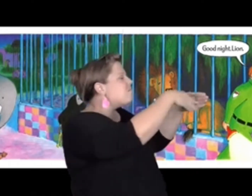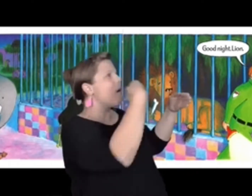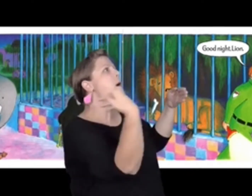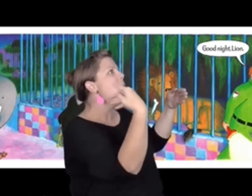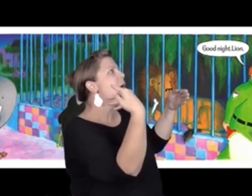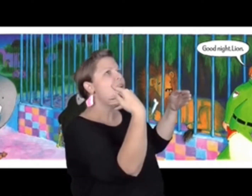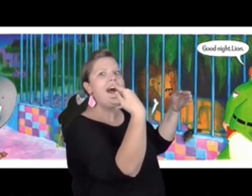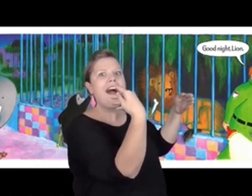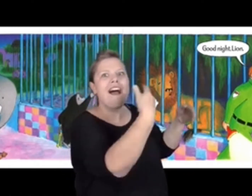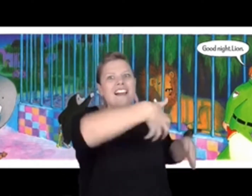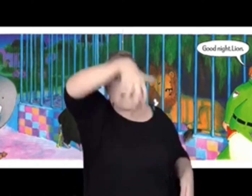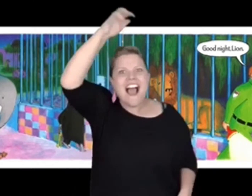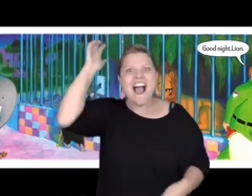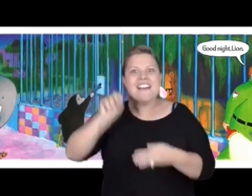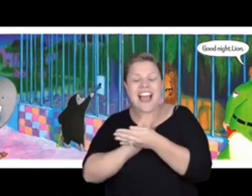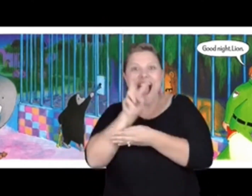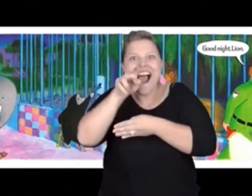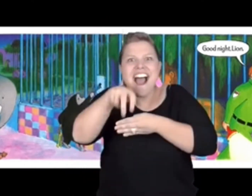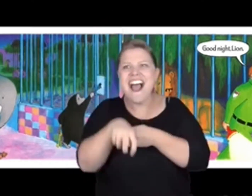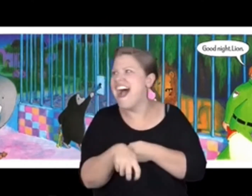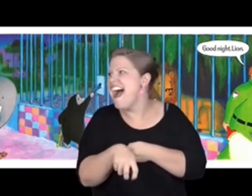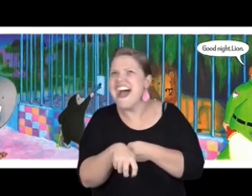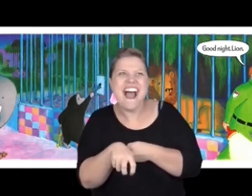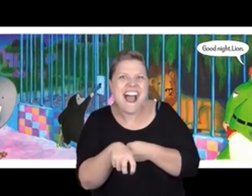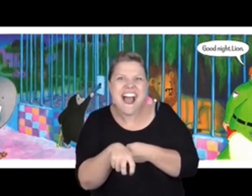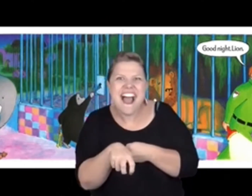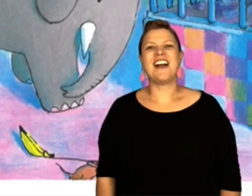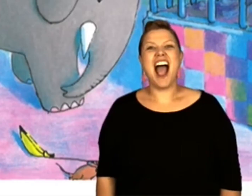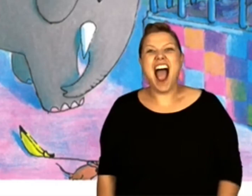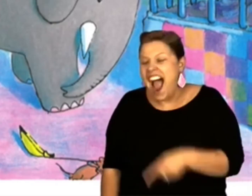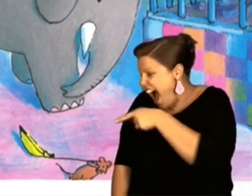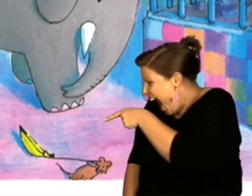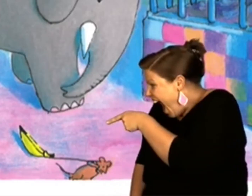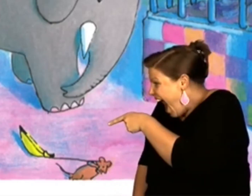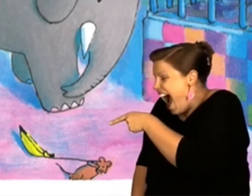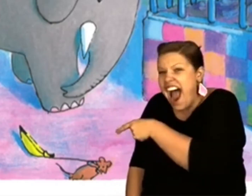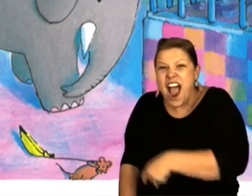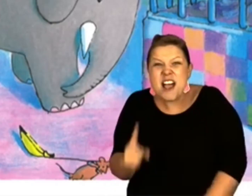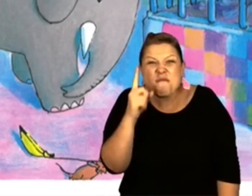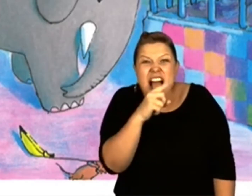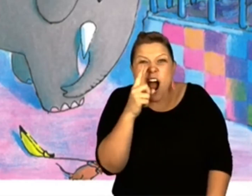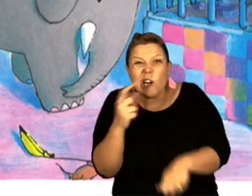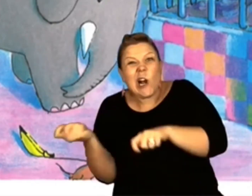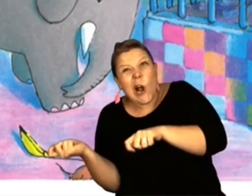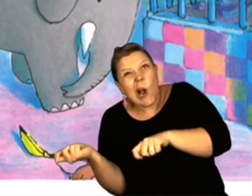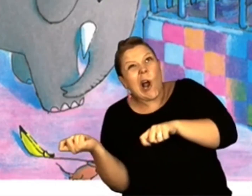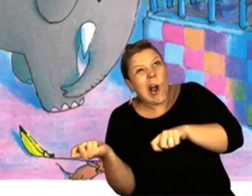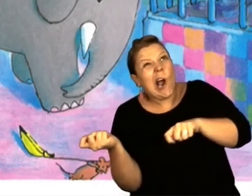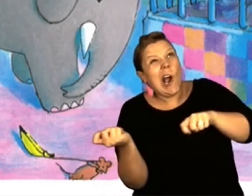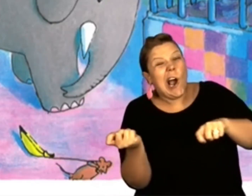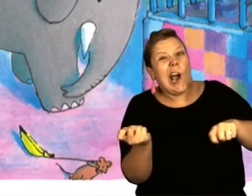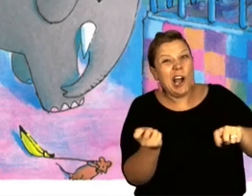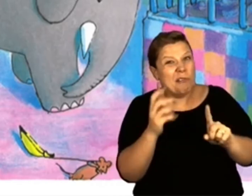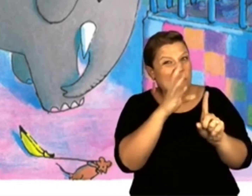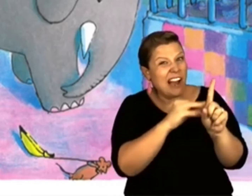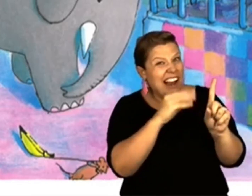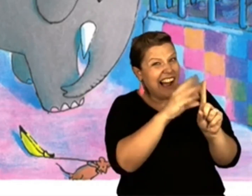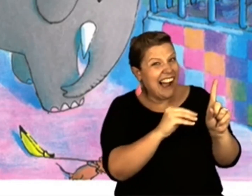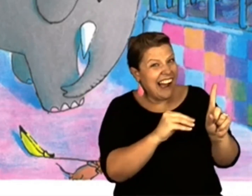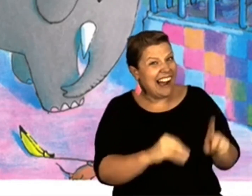He unlocked the cage, and the lion jumped out. There's the mouse pulling along that